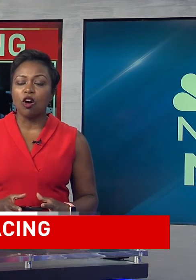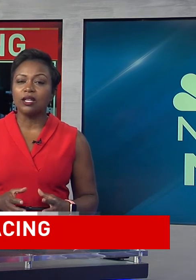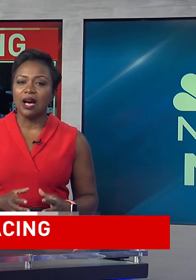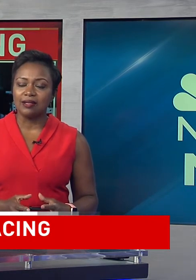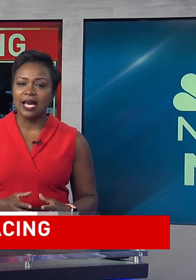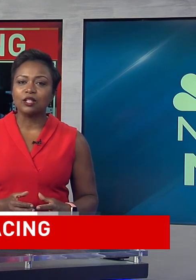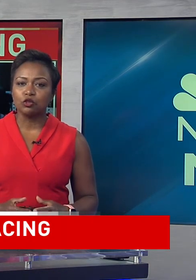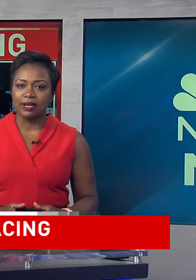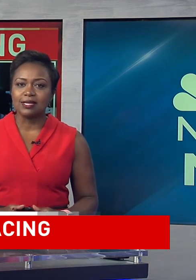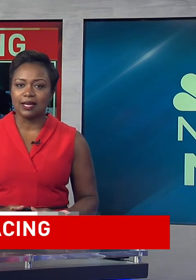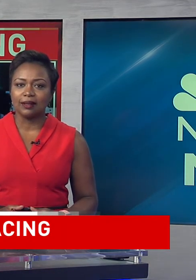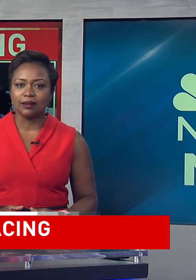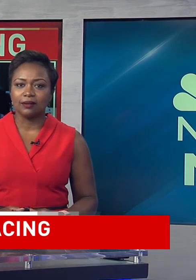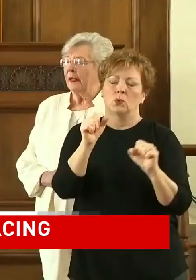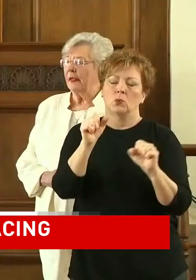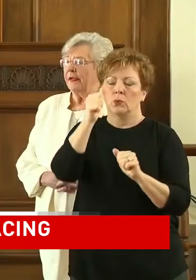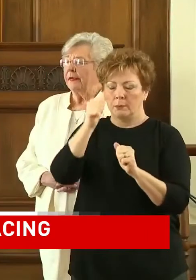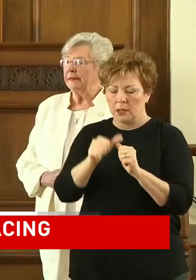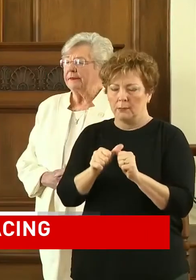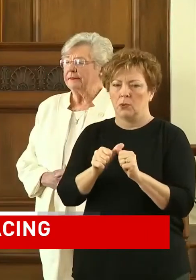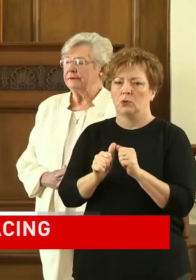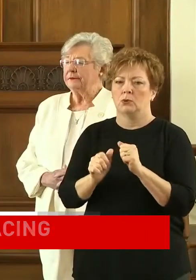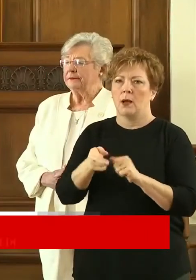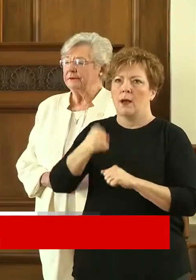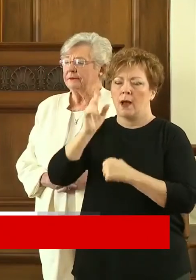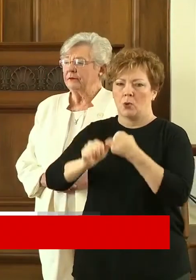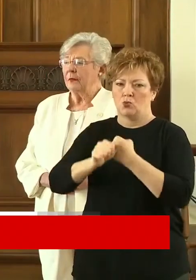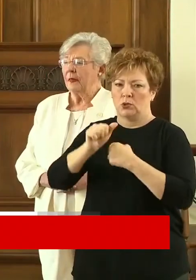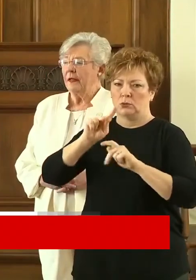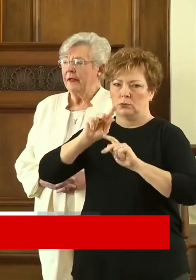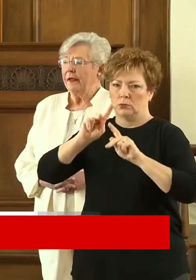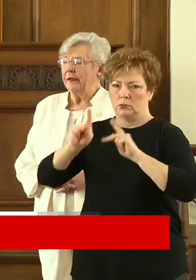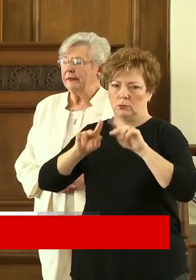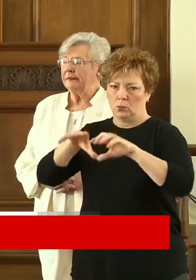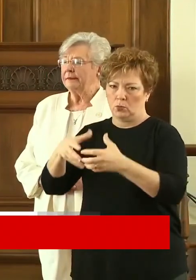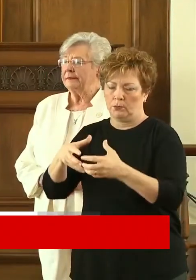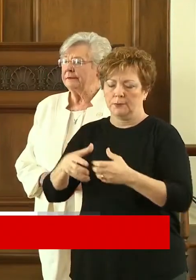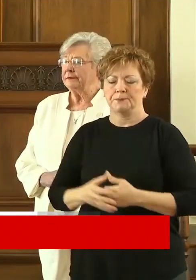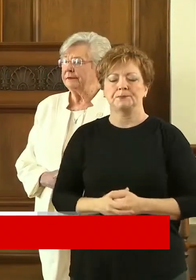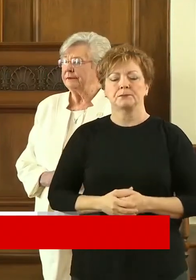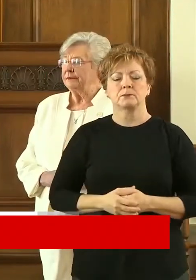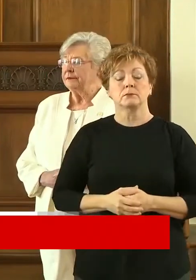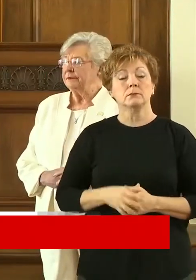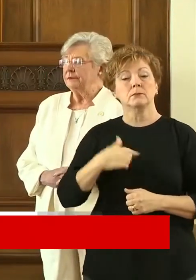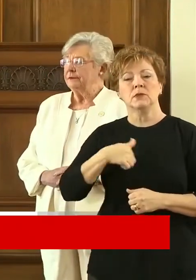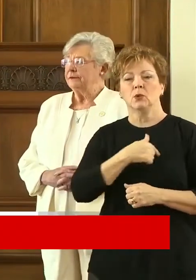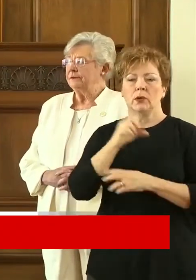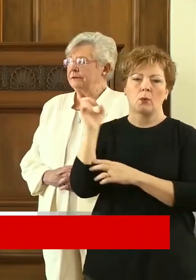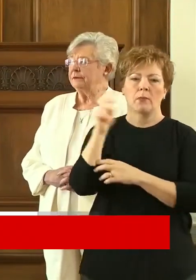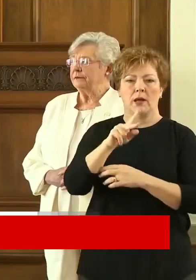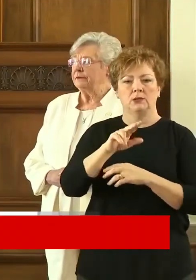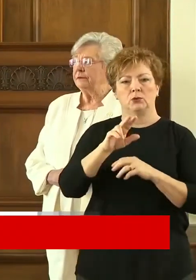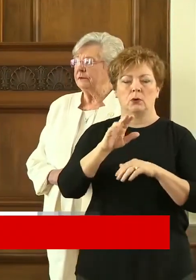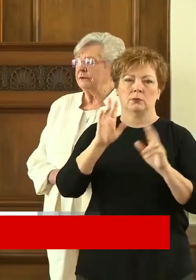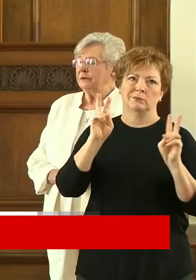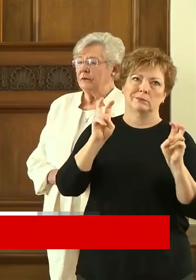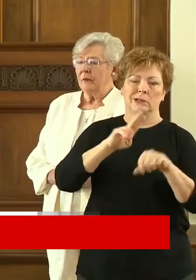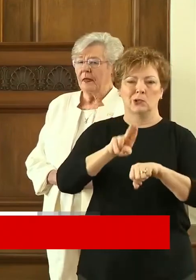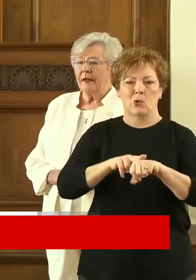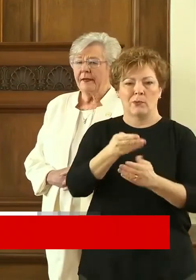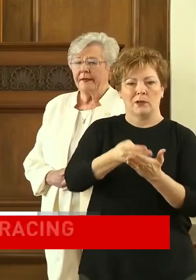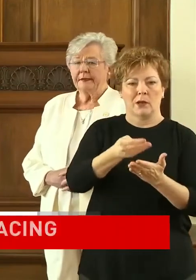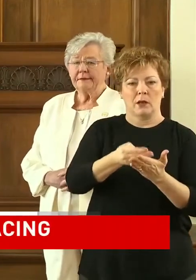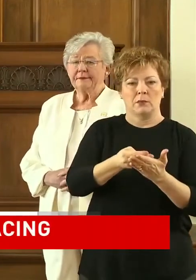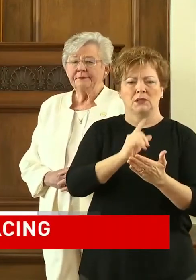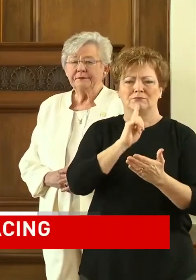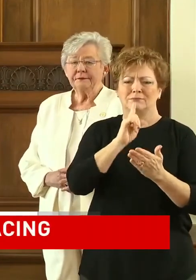efforts on contact tracing. As we continue to get back to more of a normal economy, it's more imperative than ever